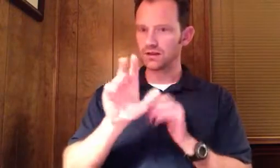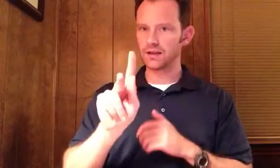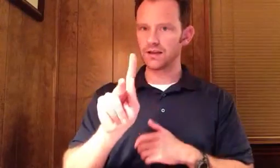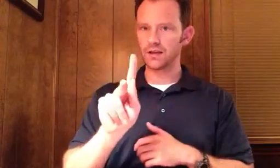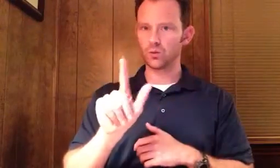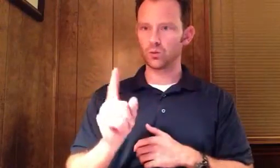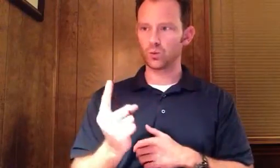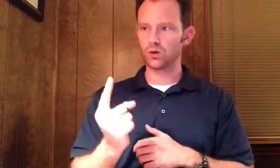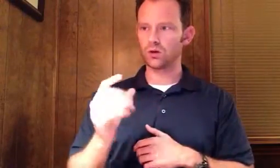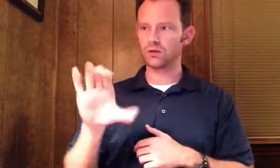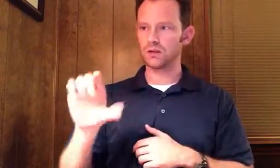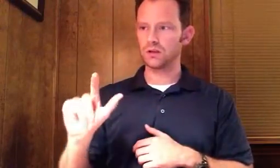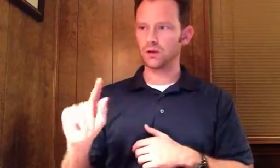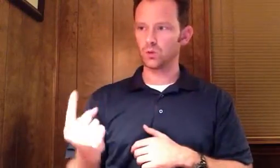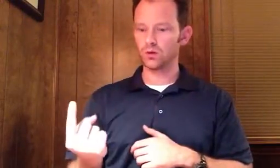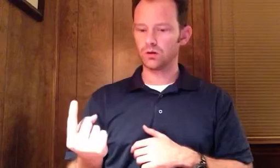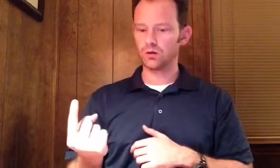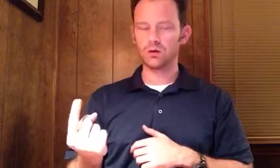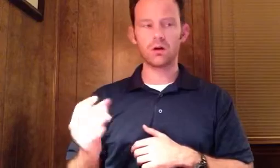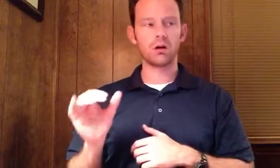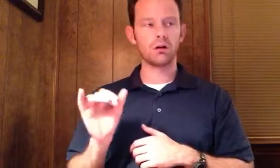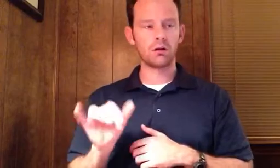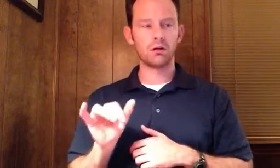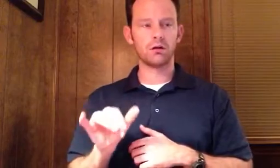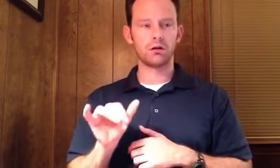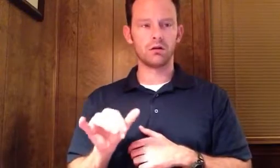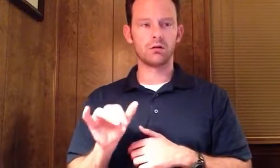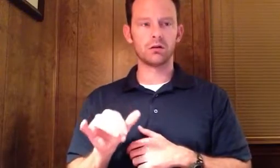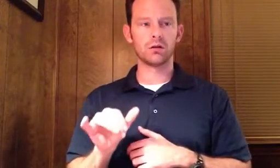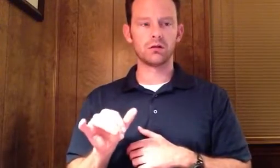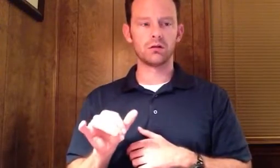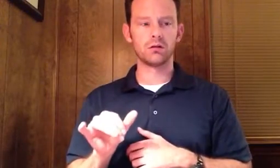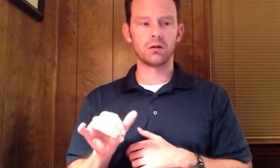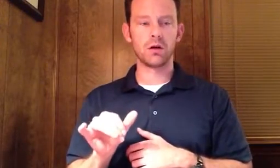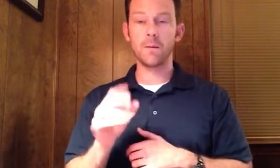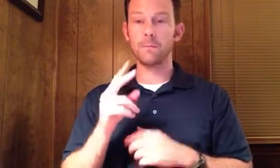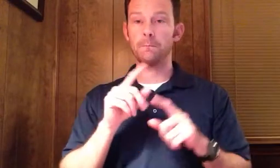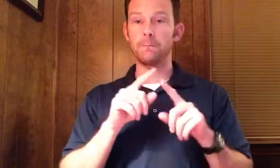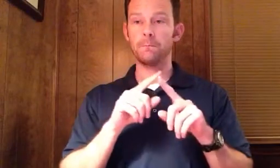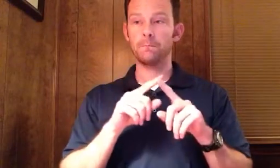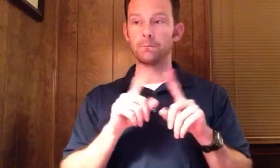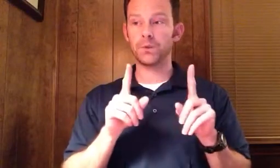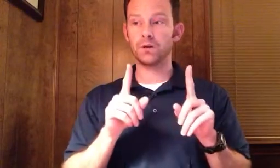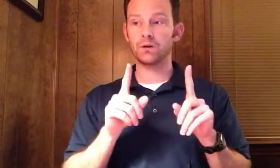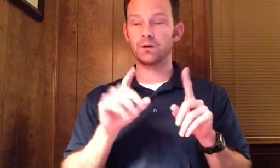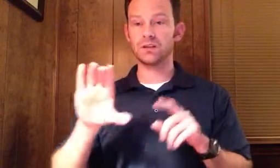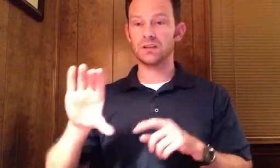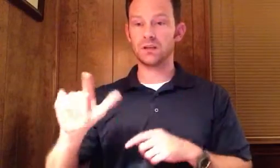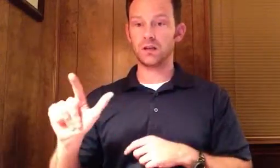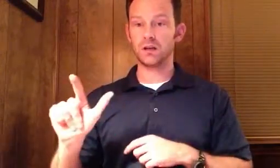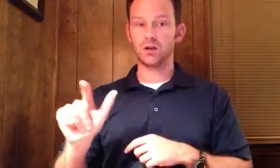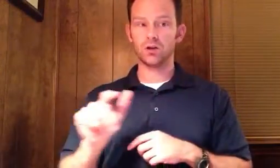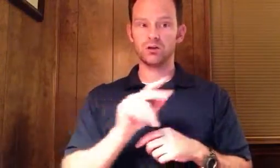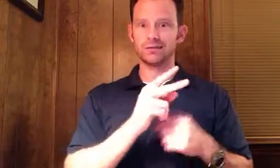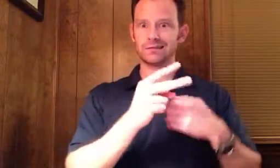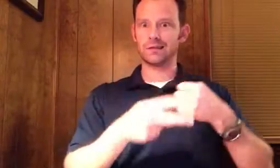the crystal potassium is +1 and chlorine is a -1. In order to balance the chlorines on both sides, since chlorine is diatomic,